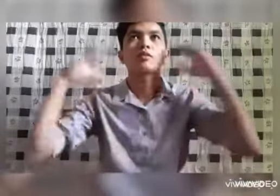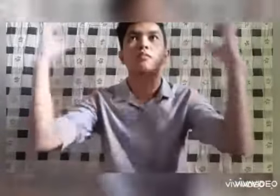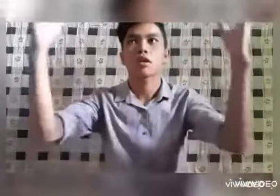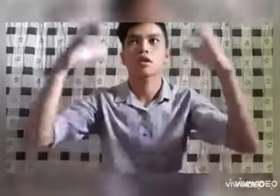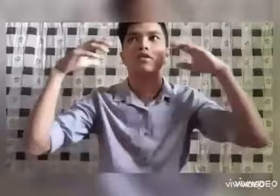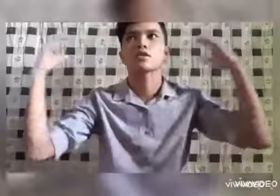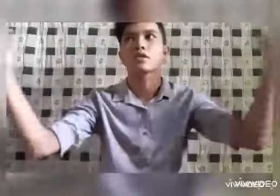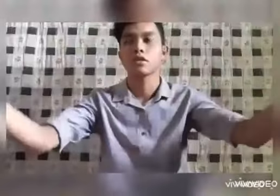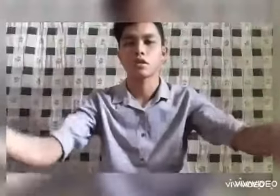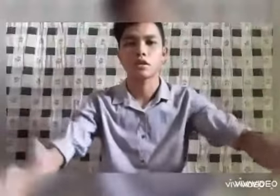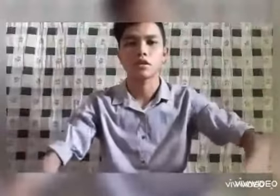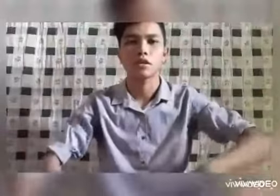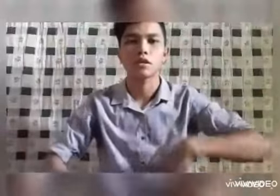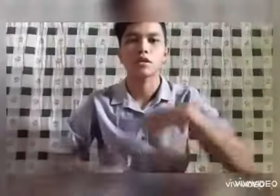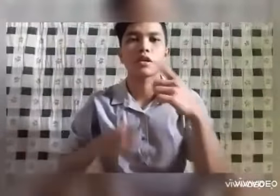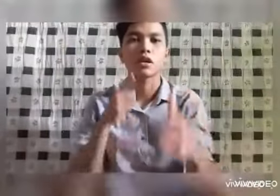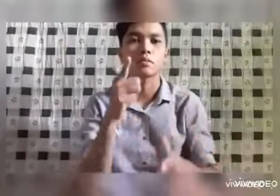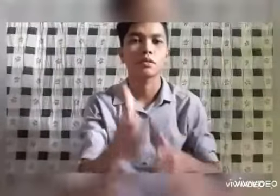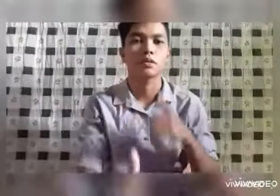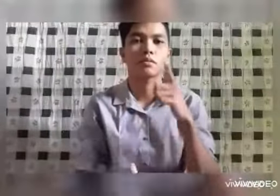Imagine all the people